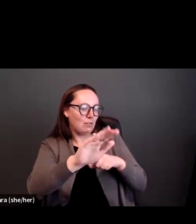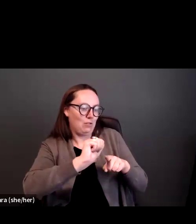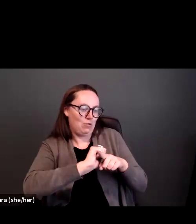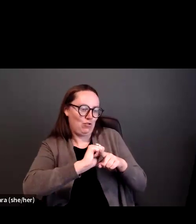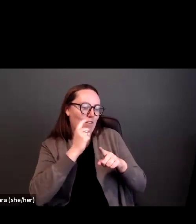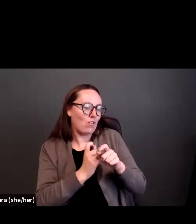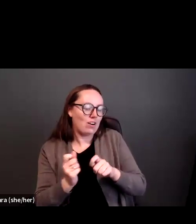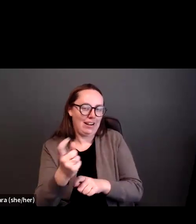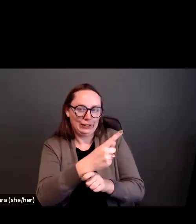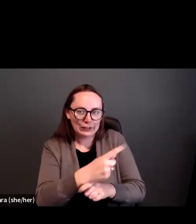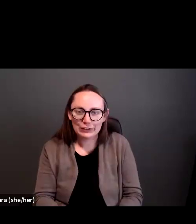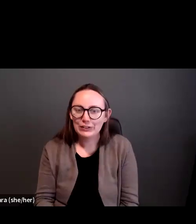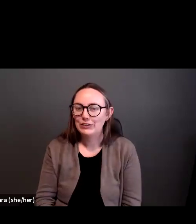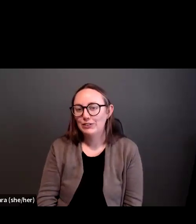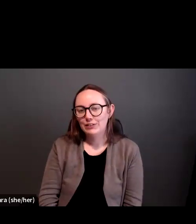sure.